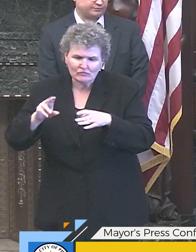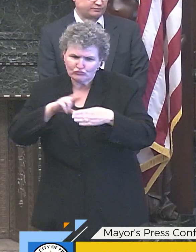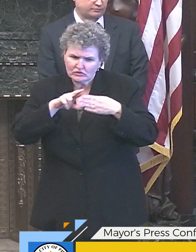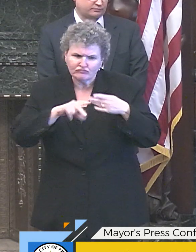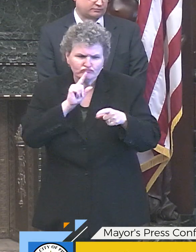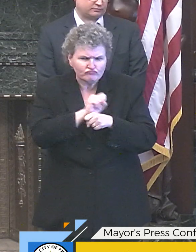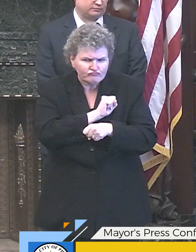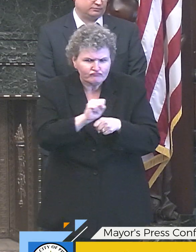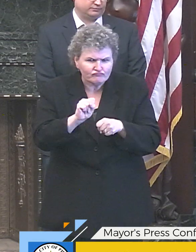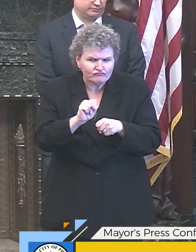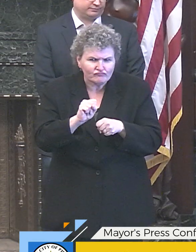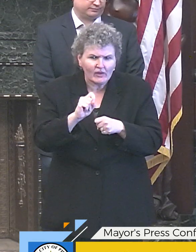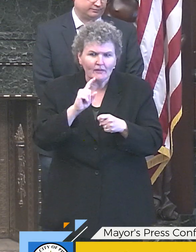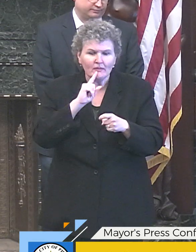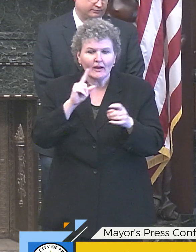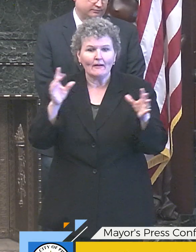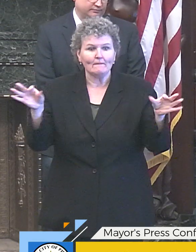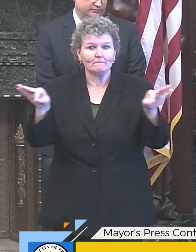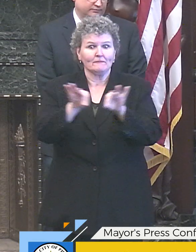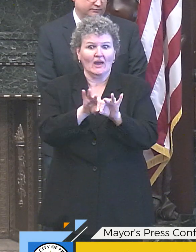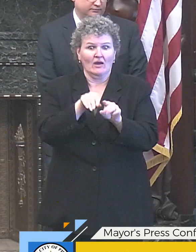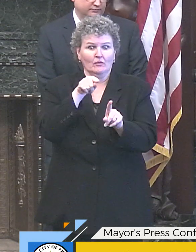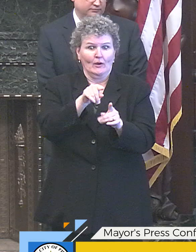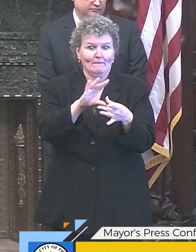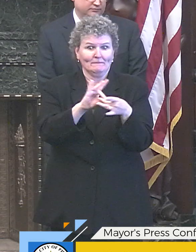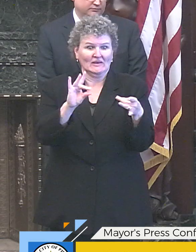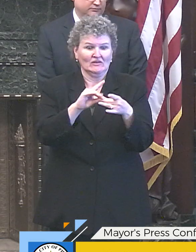main message from that map is that the virus is in every neighborhood.